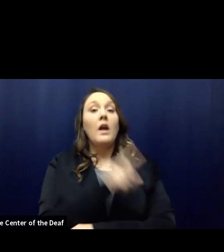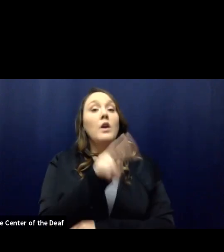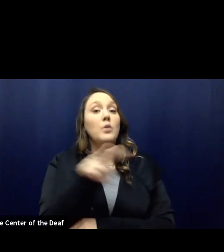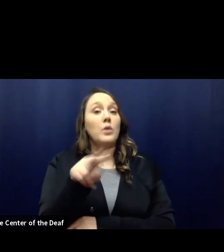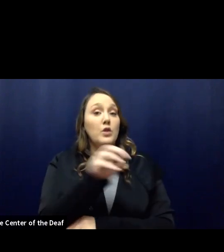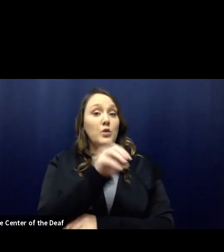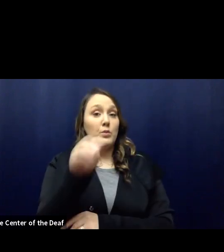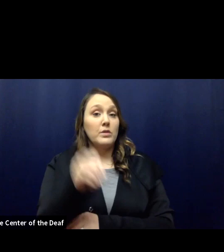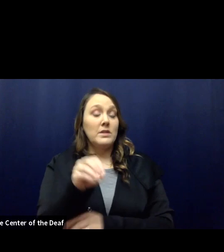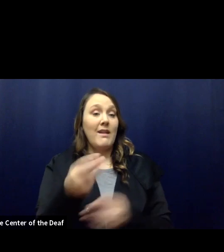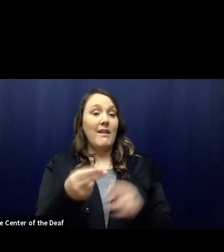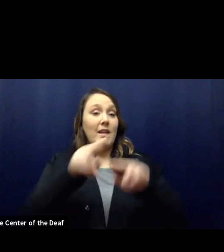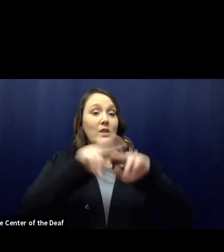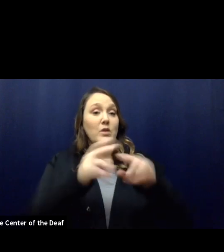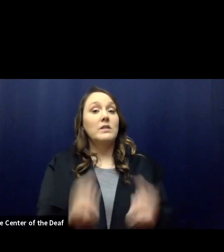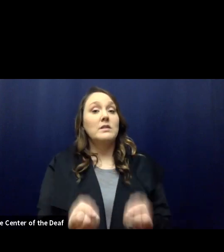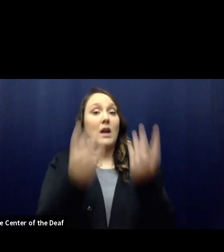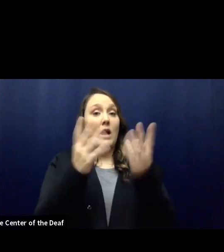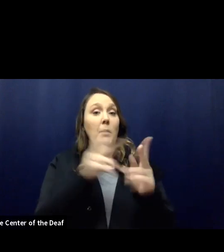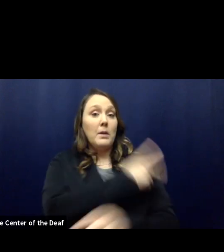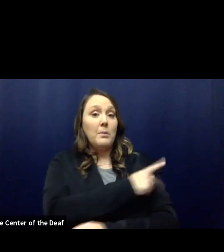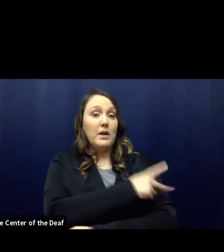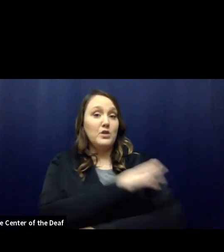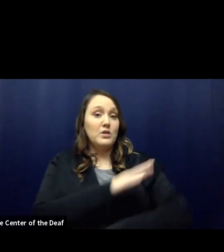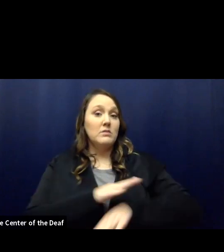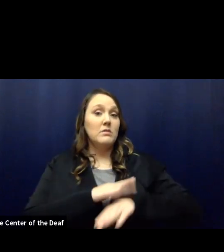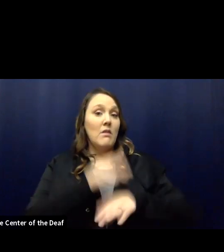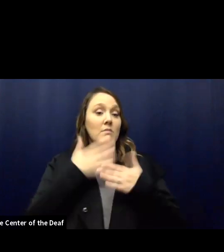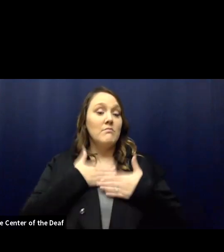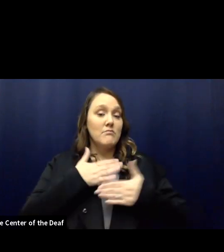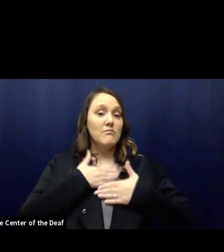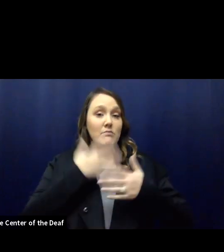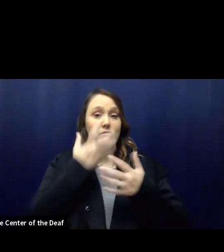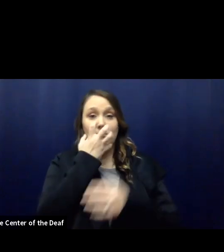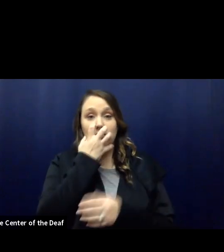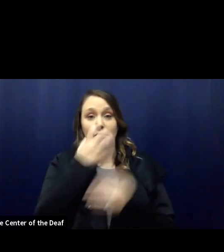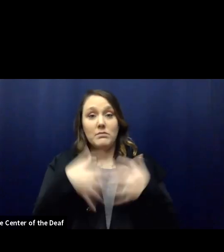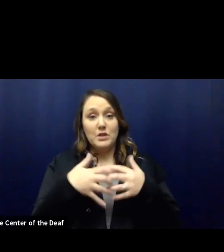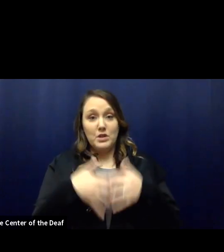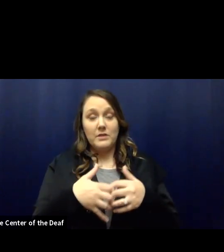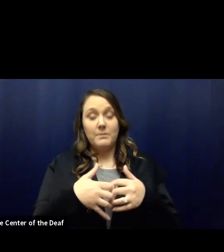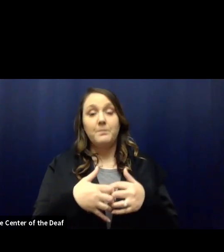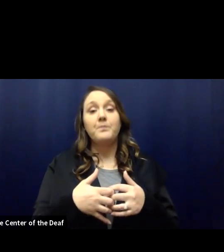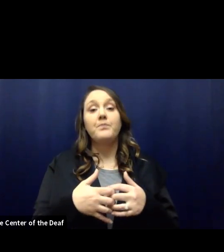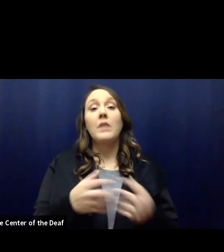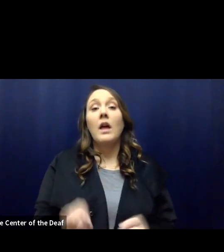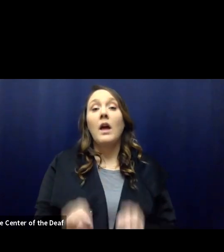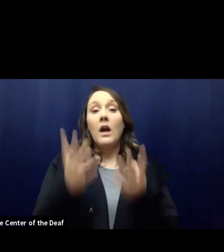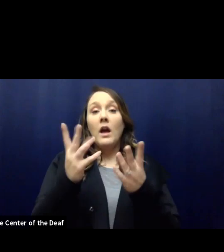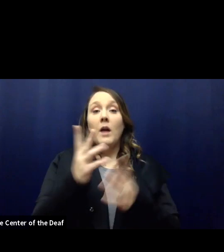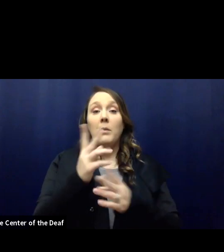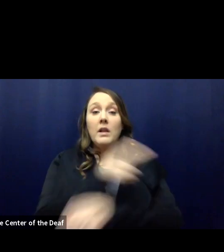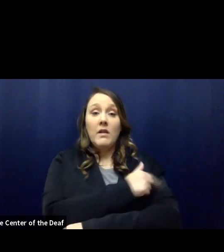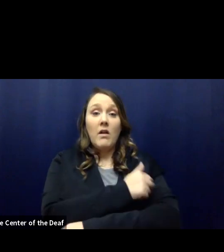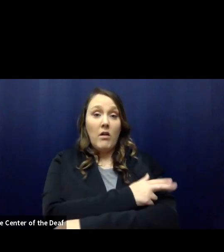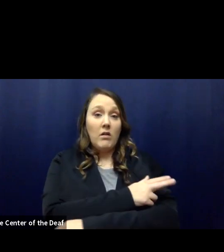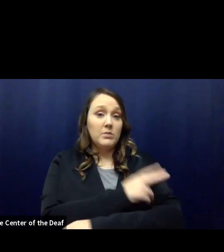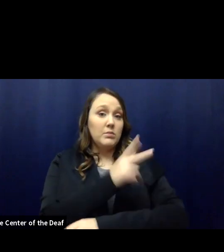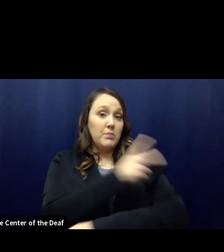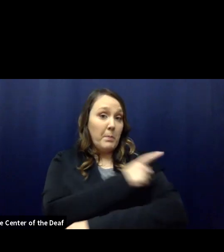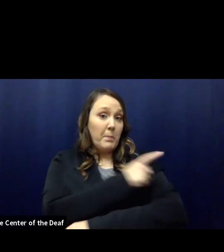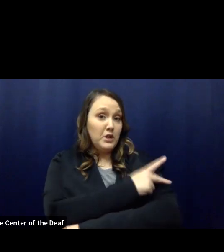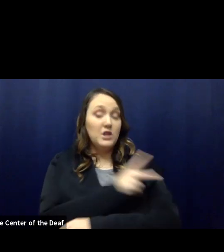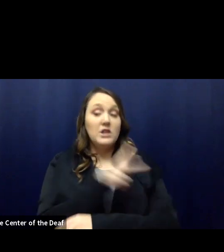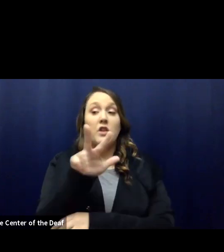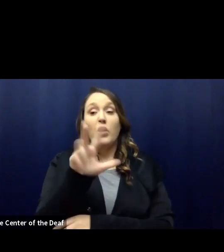in the number of ventilated patients. Of those, the number of hospitalized patients, 36% of